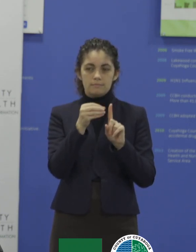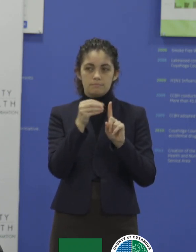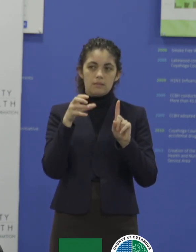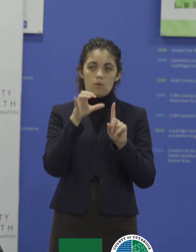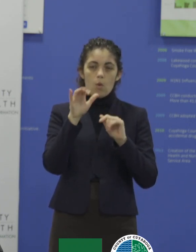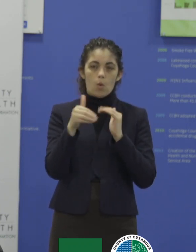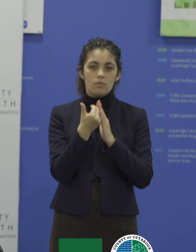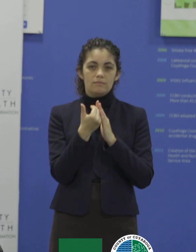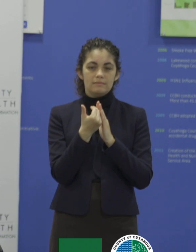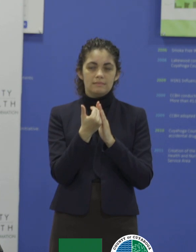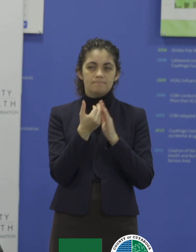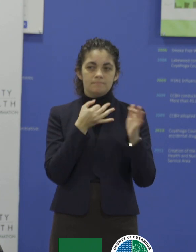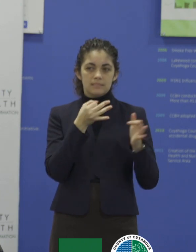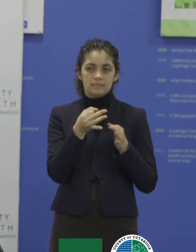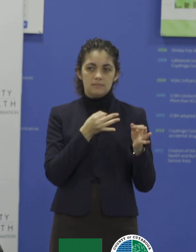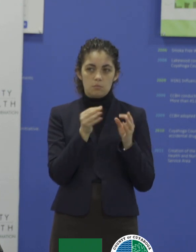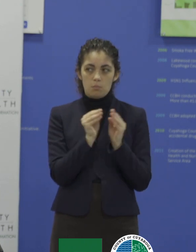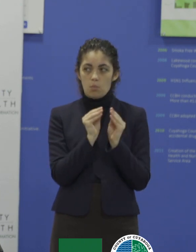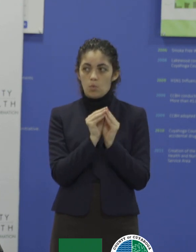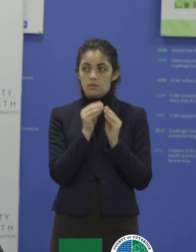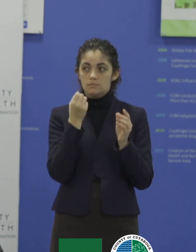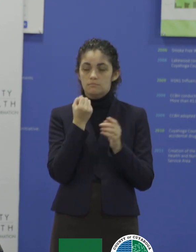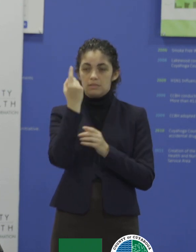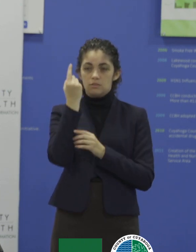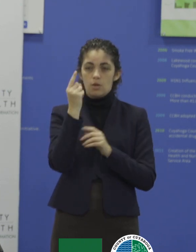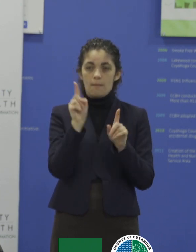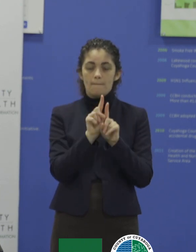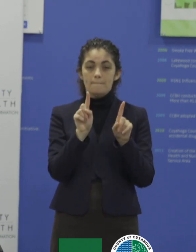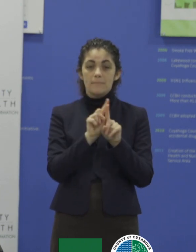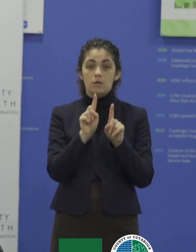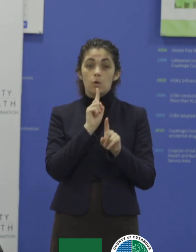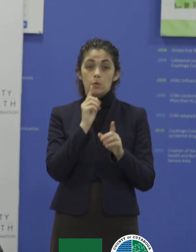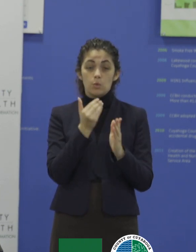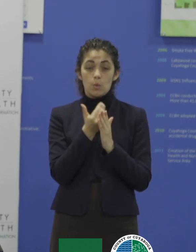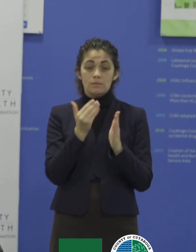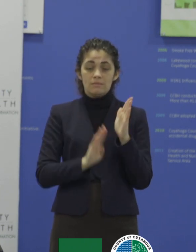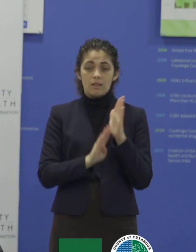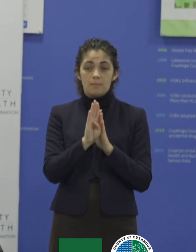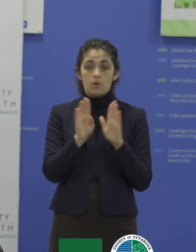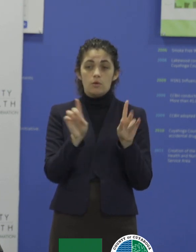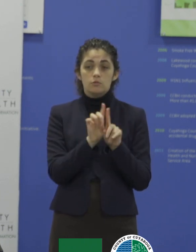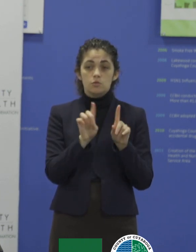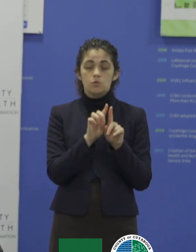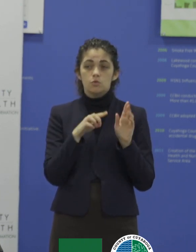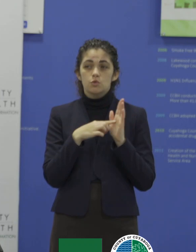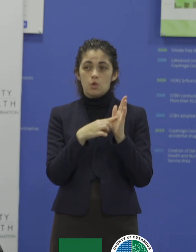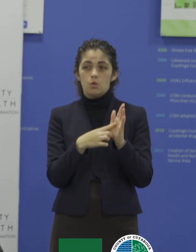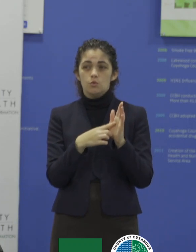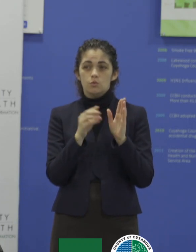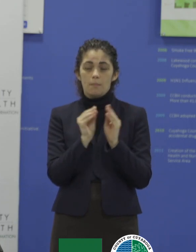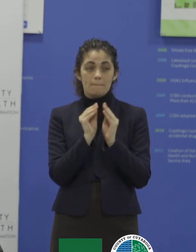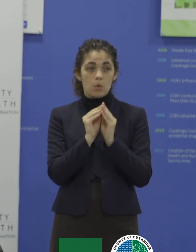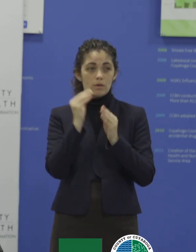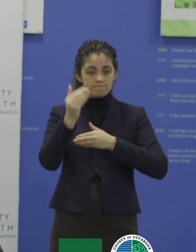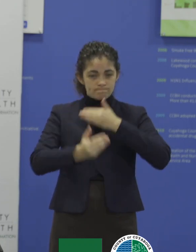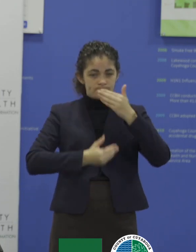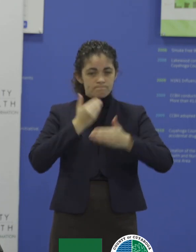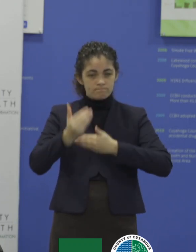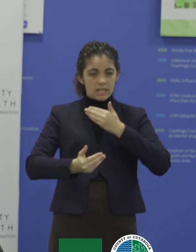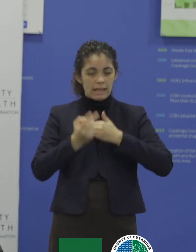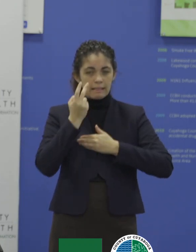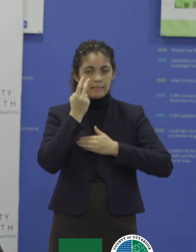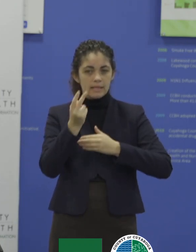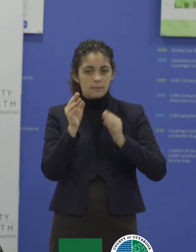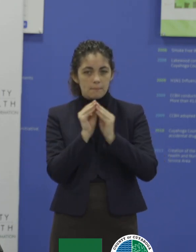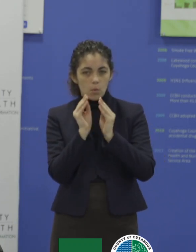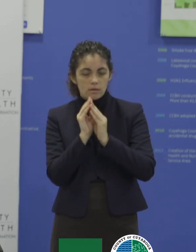those details to a much greater degree. But I think it's a welcome development, and it also shows that there's foresight going forward as we continue to